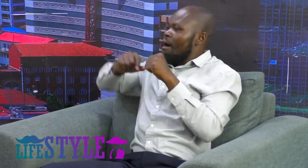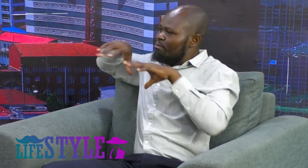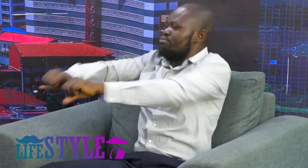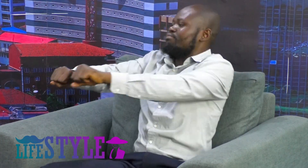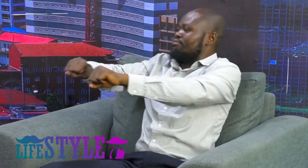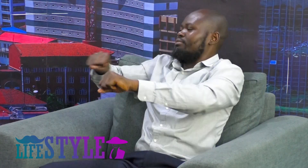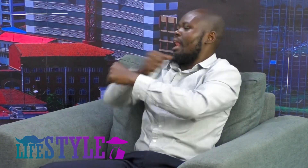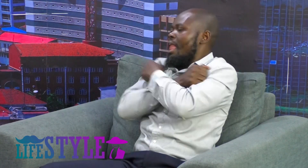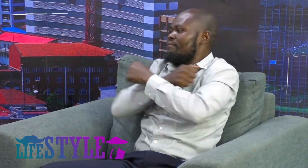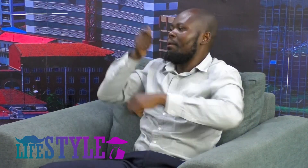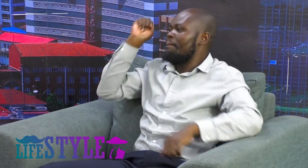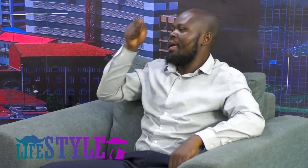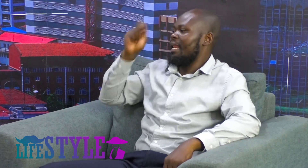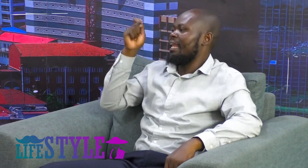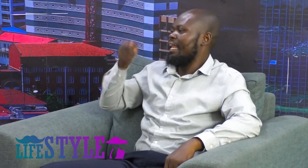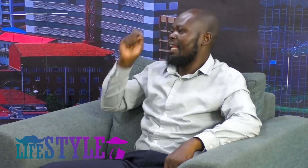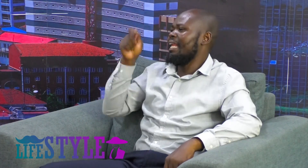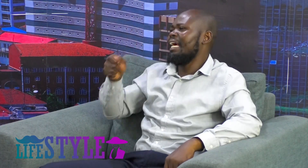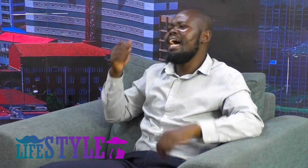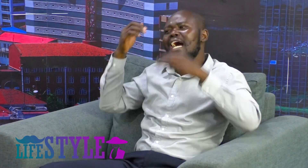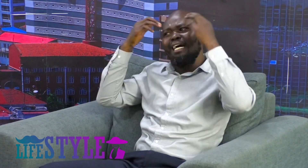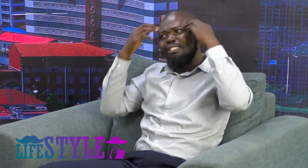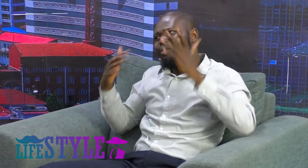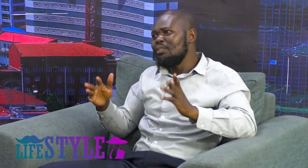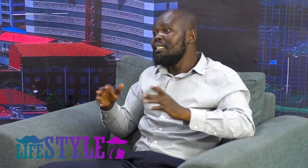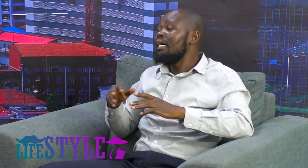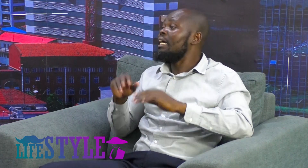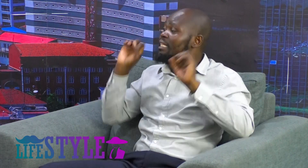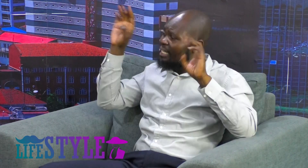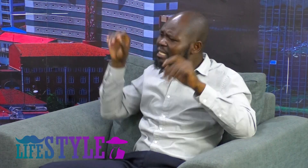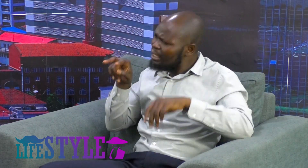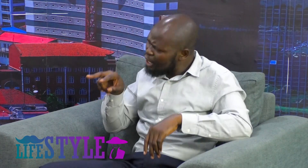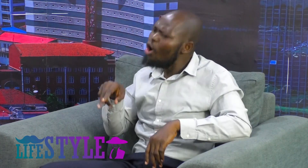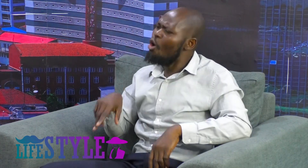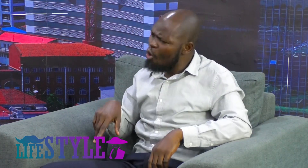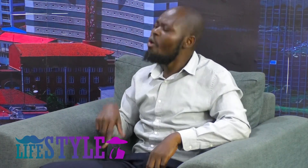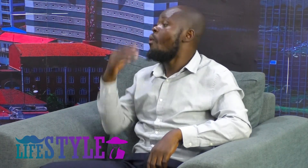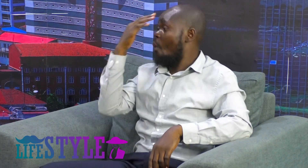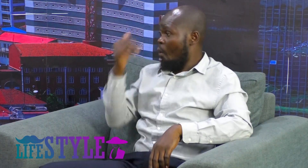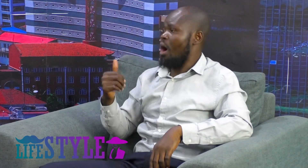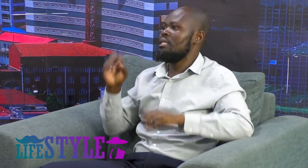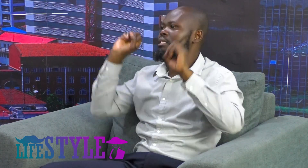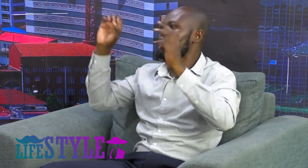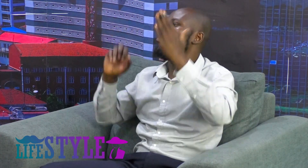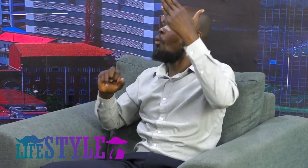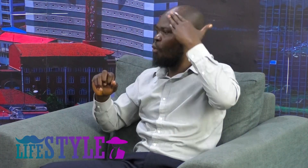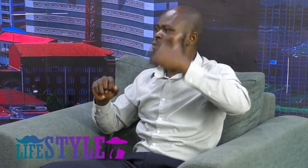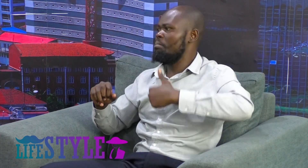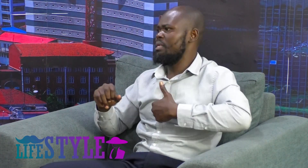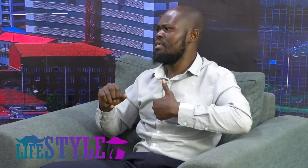Me at 10, maybe the break time is 10:30, but me at 25, I'm already out, alarming the bell to go and